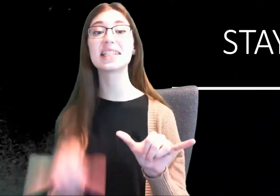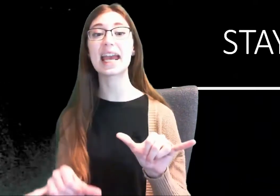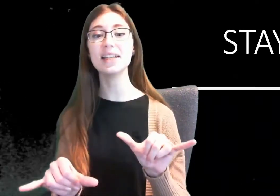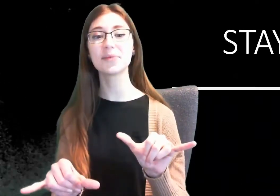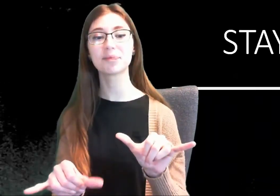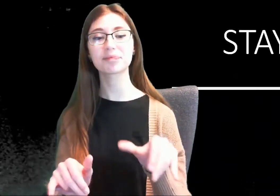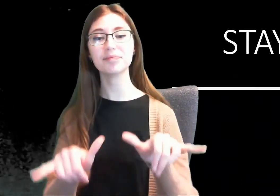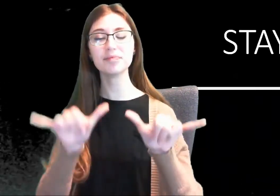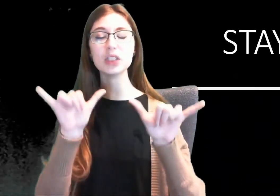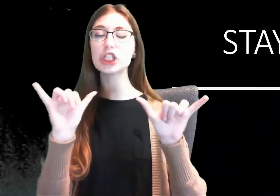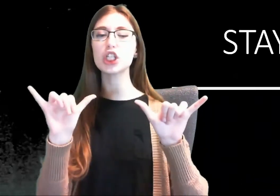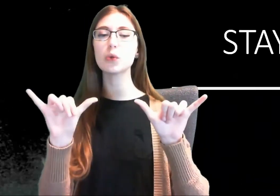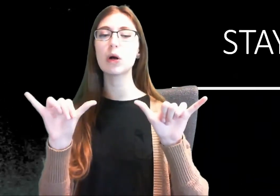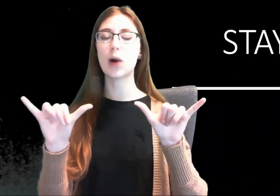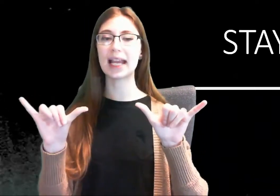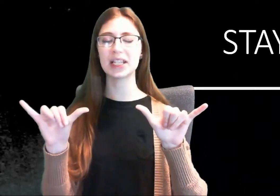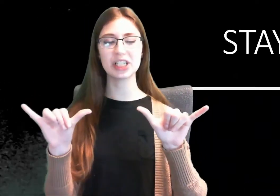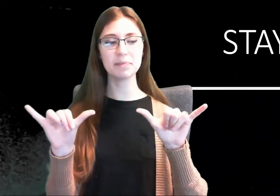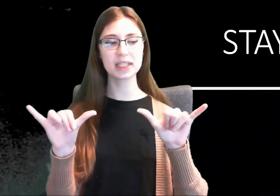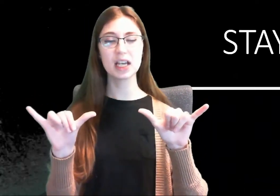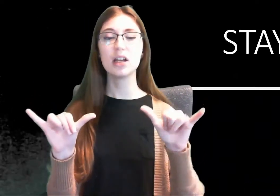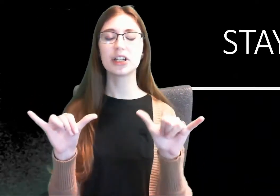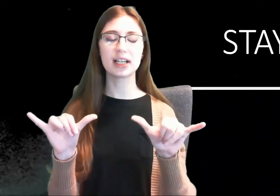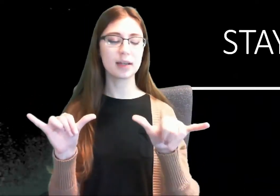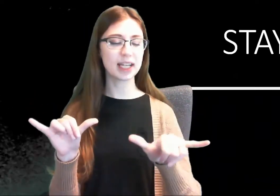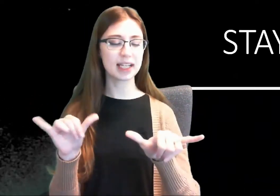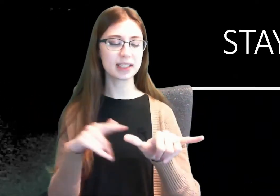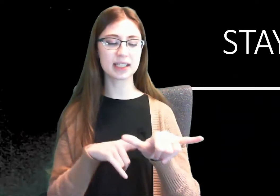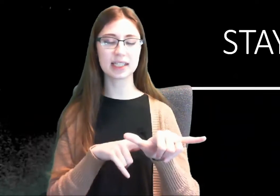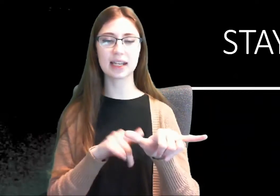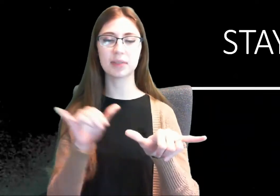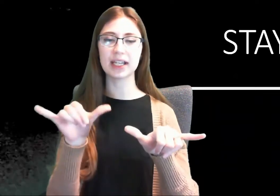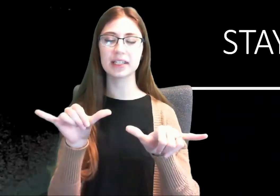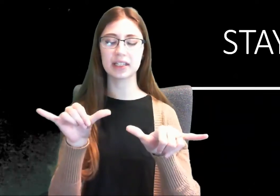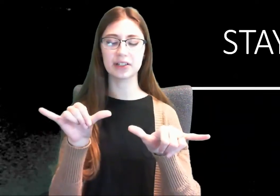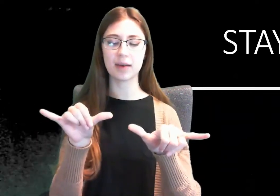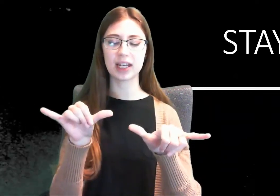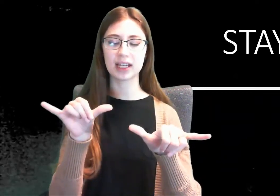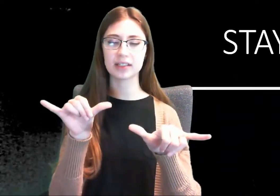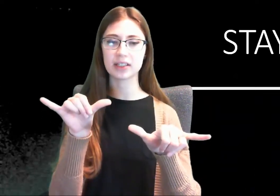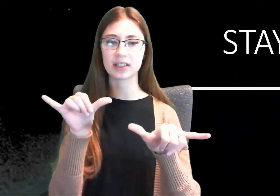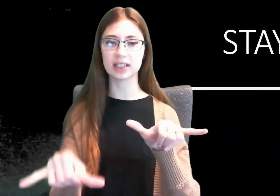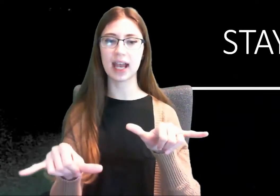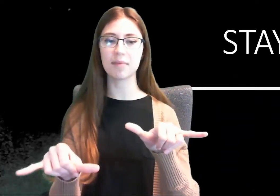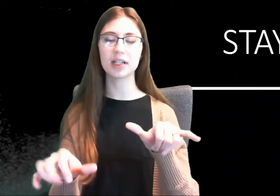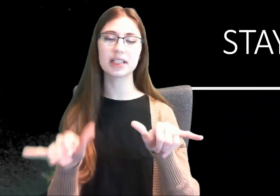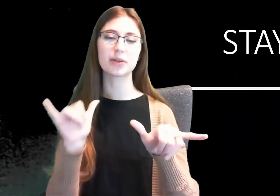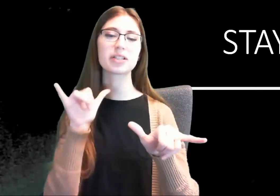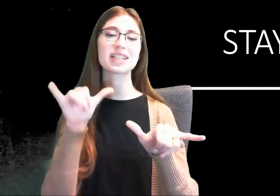Stay. 2 Y handshakes. Your non-dominant hand is going to stay in place and your dominant hand is just going to tap downwards.